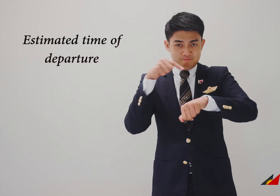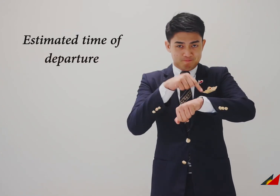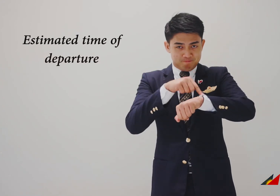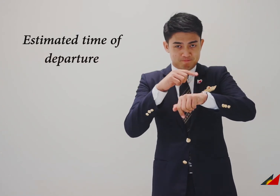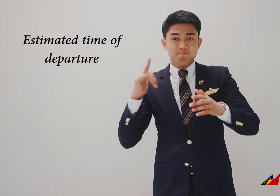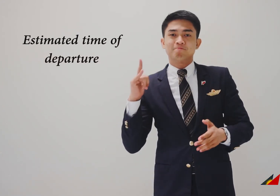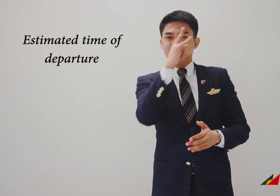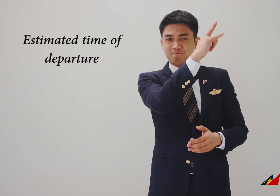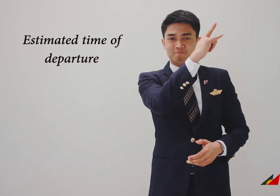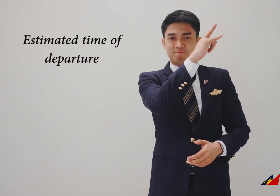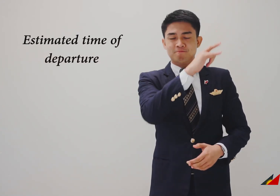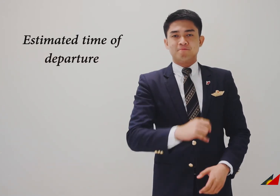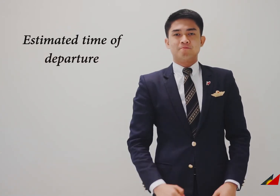Our estimated time of departure.